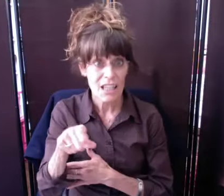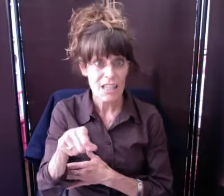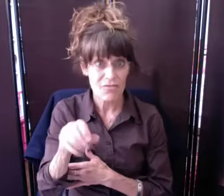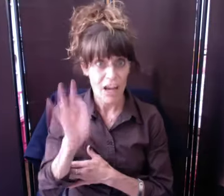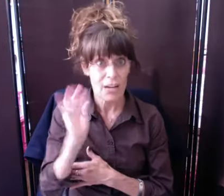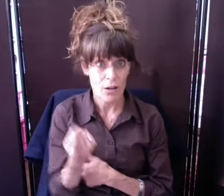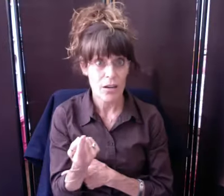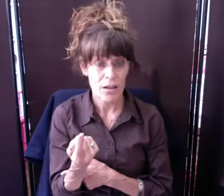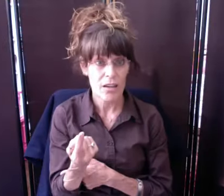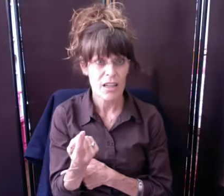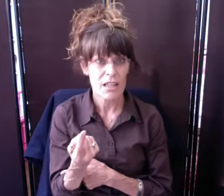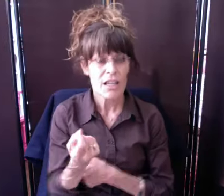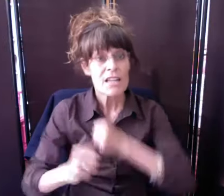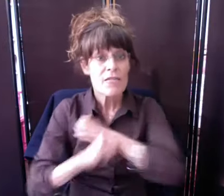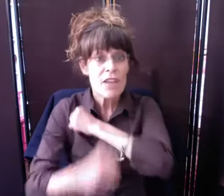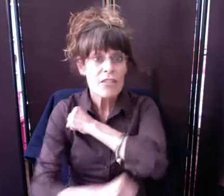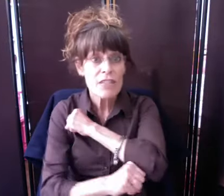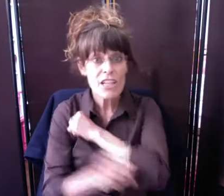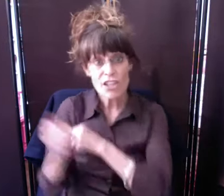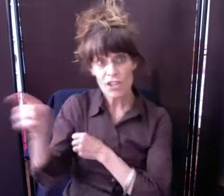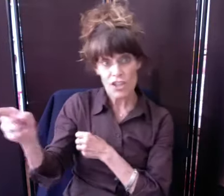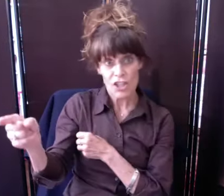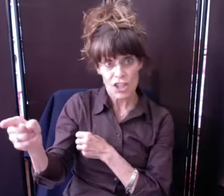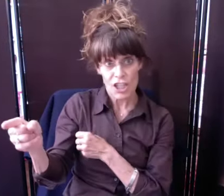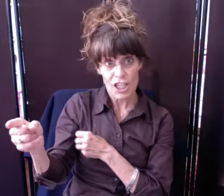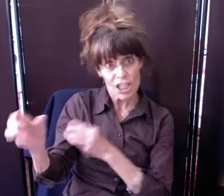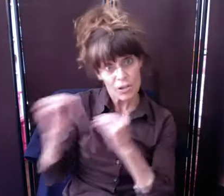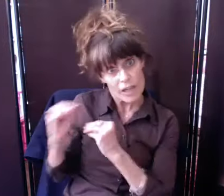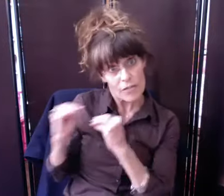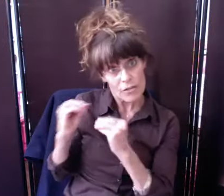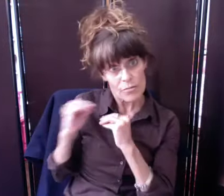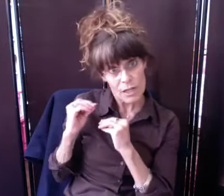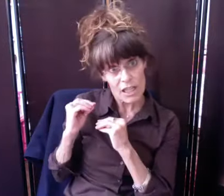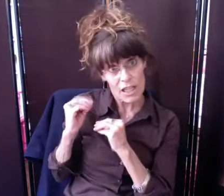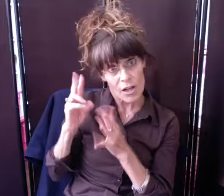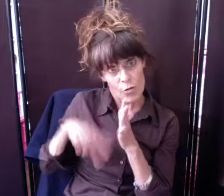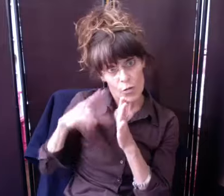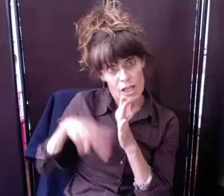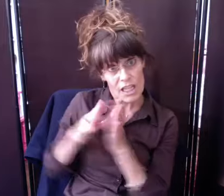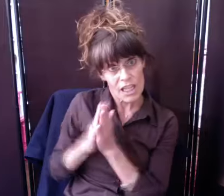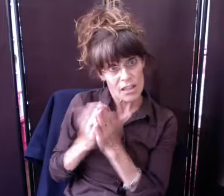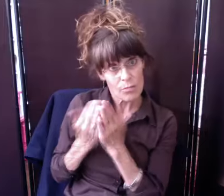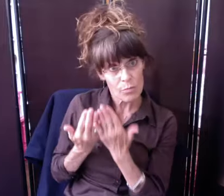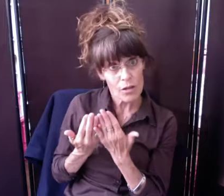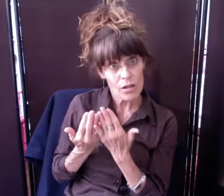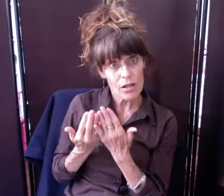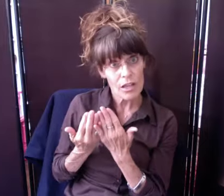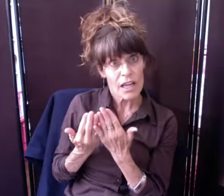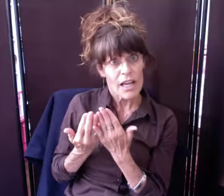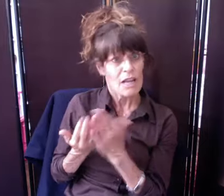because the foundation that she created for me through going through the book and making that big book come alive, I truly